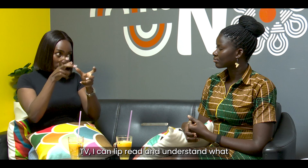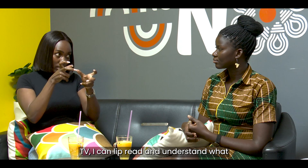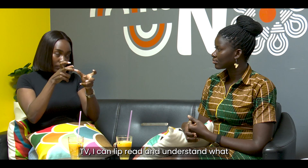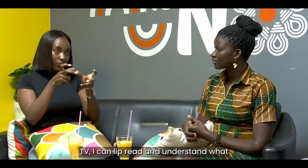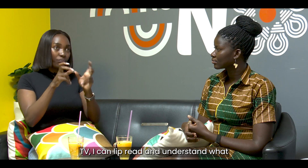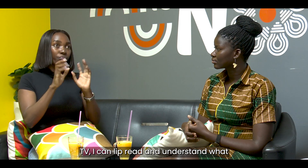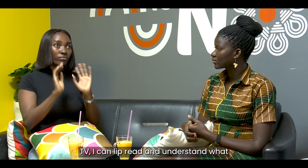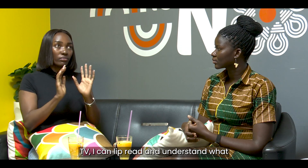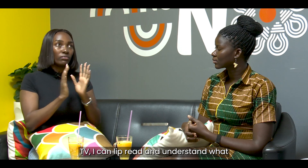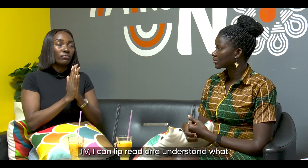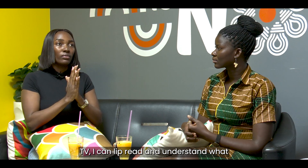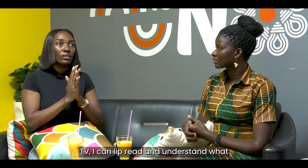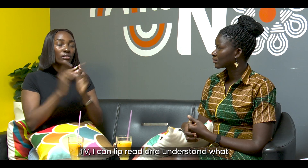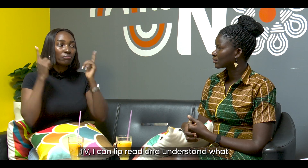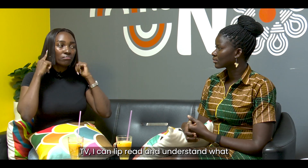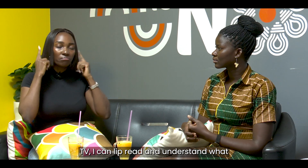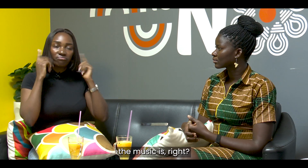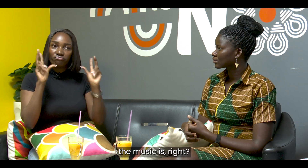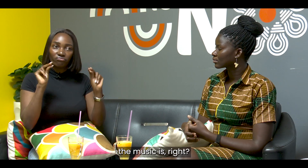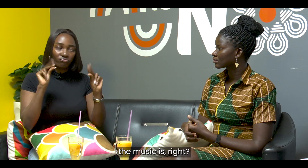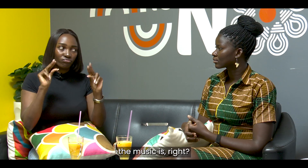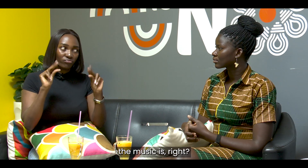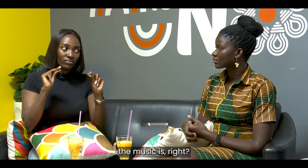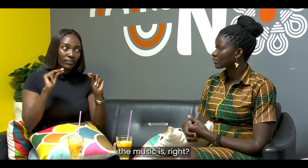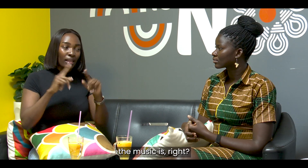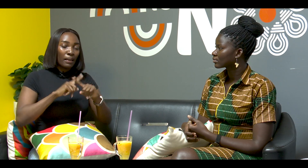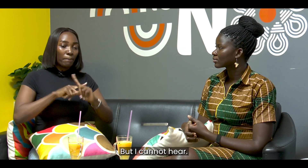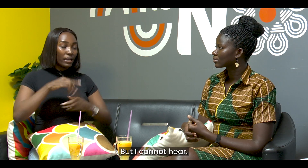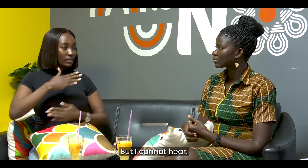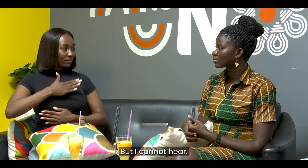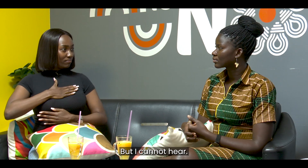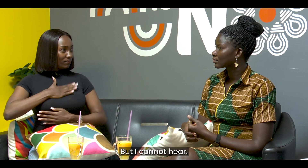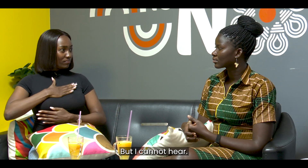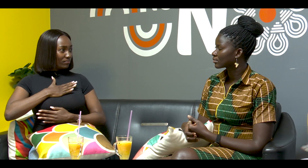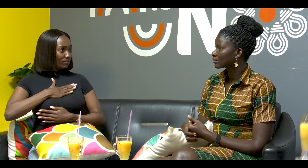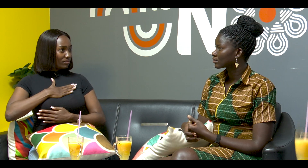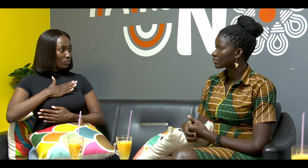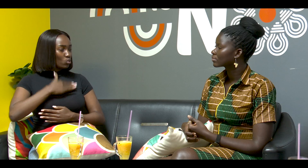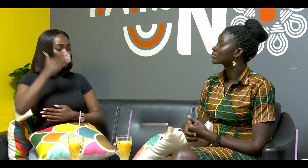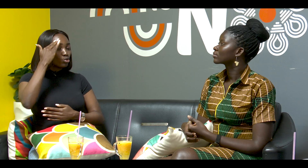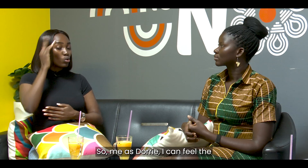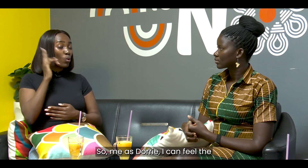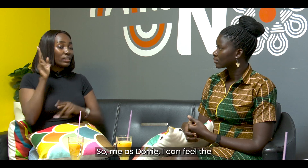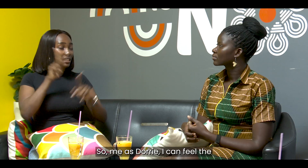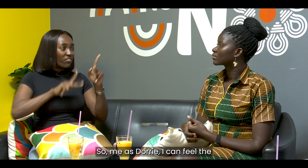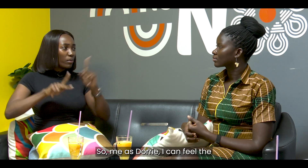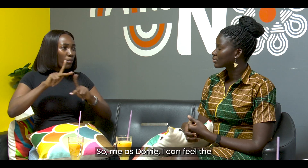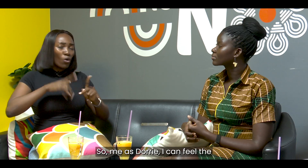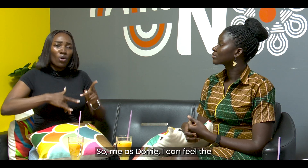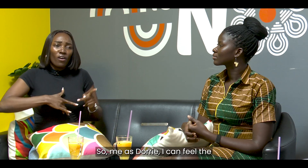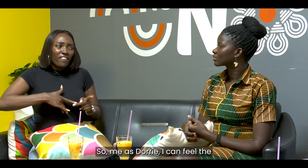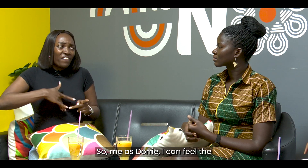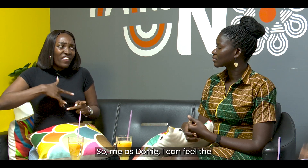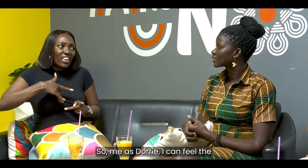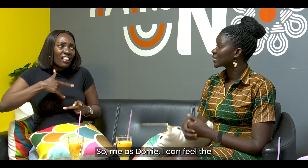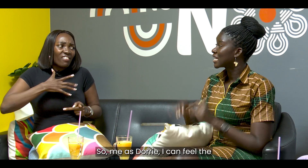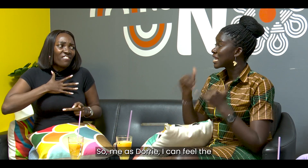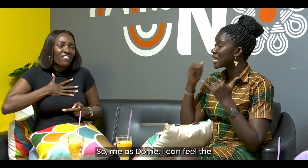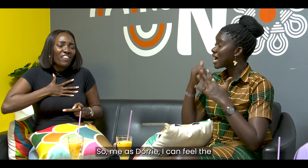and understand what the music is, right? But I cannot hear, yeah? So me as Doreen, when